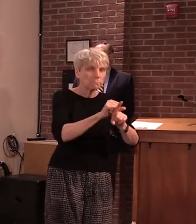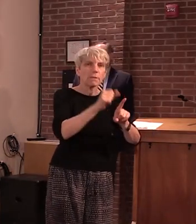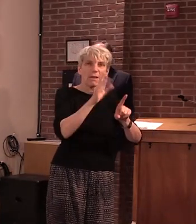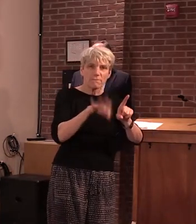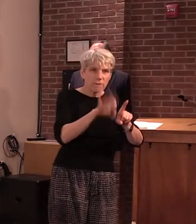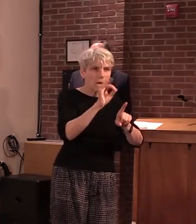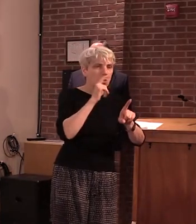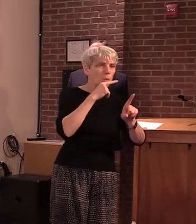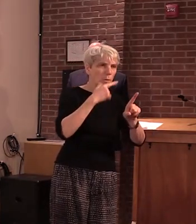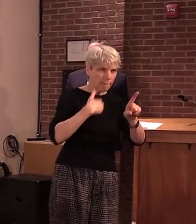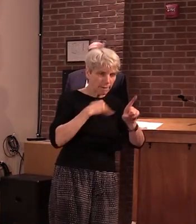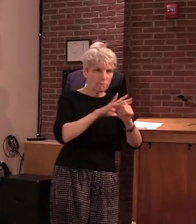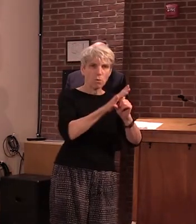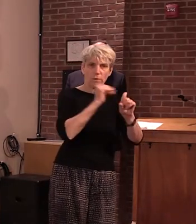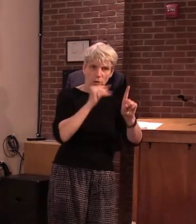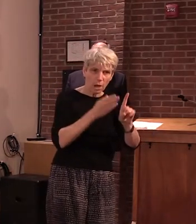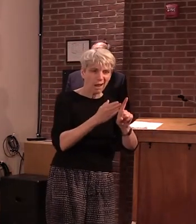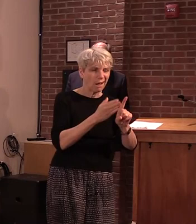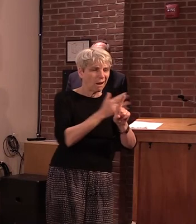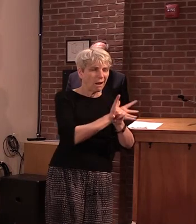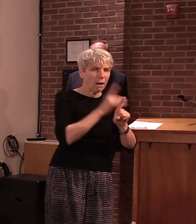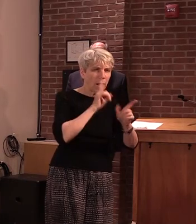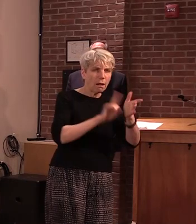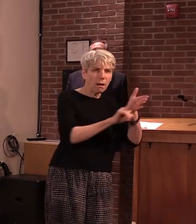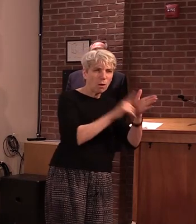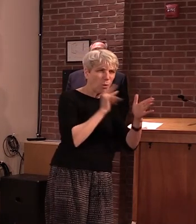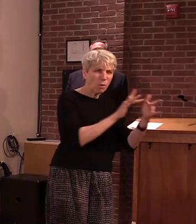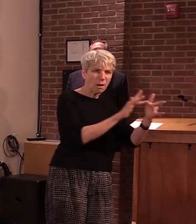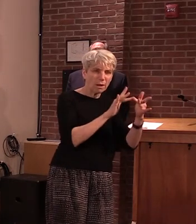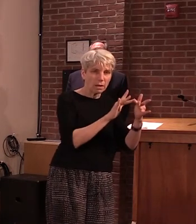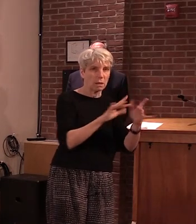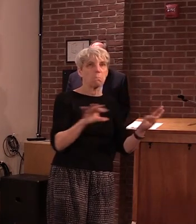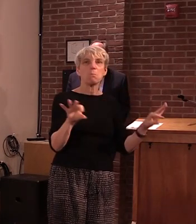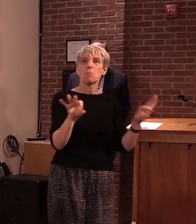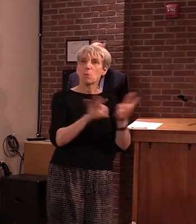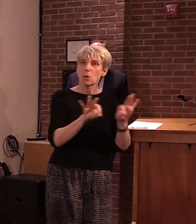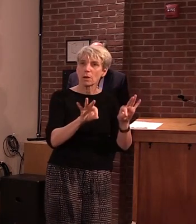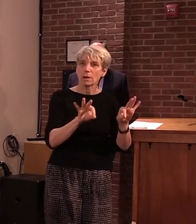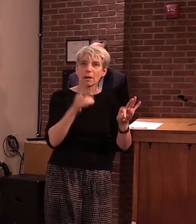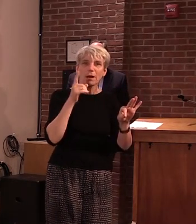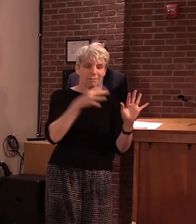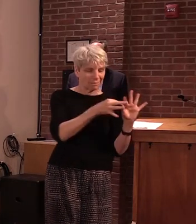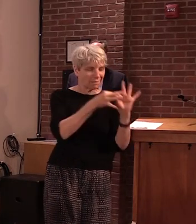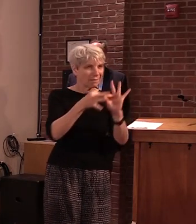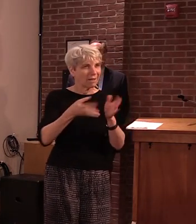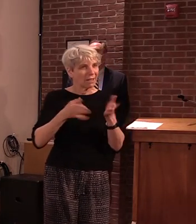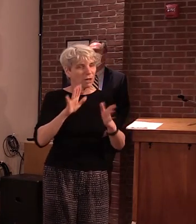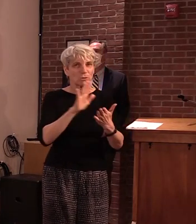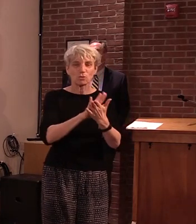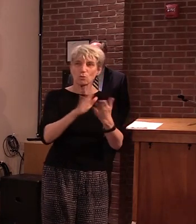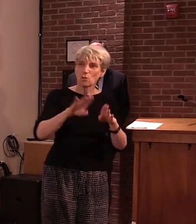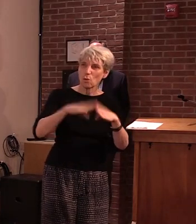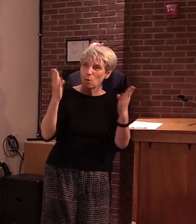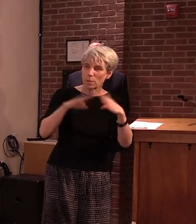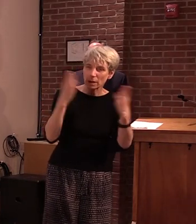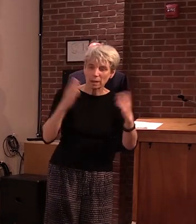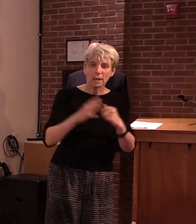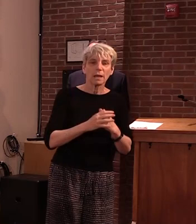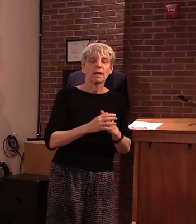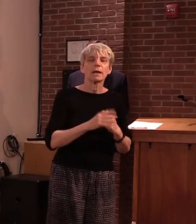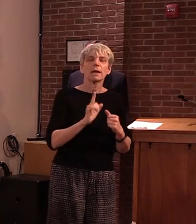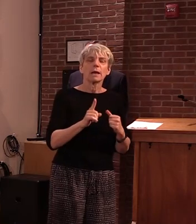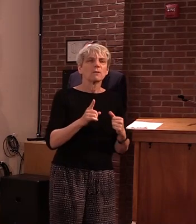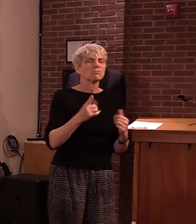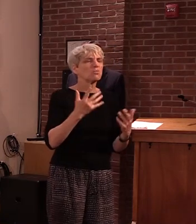keeping the schools open and safe. And based on its clinical trials, antigen testing could fit the bill for that need.